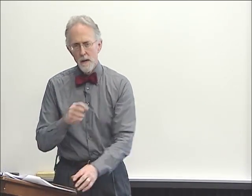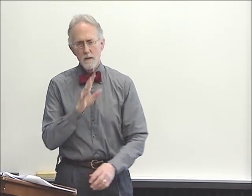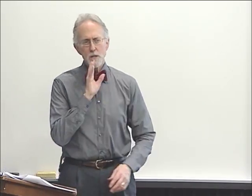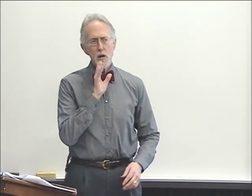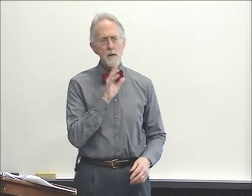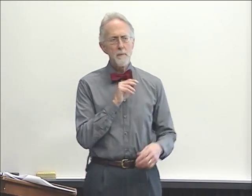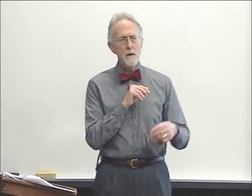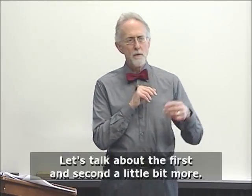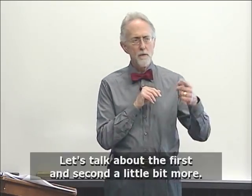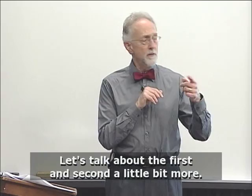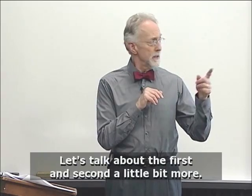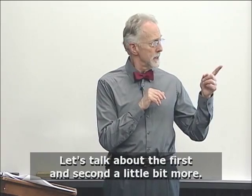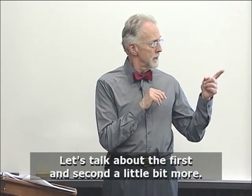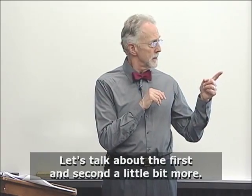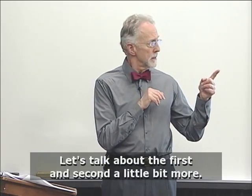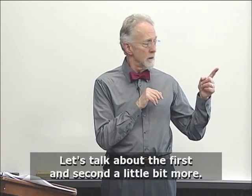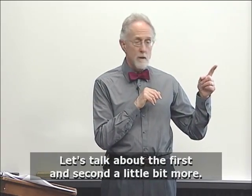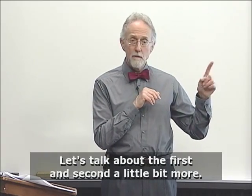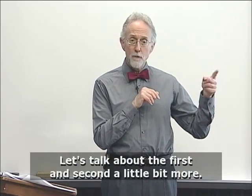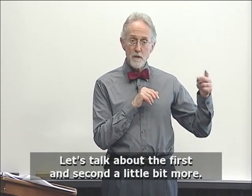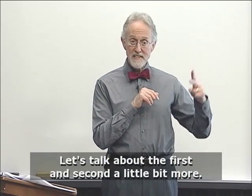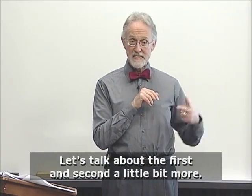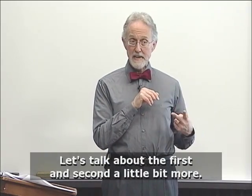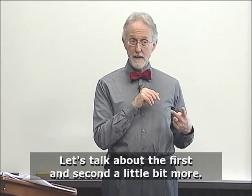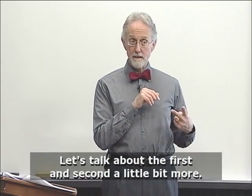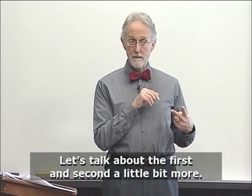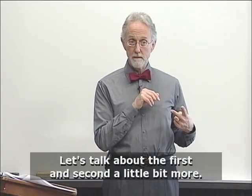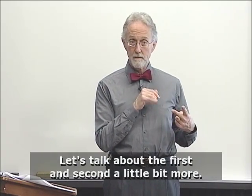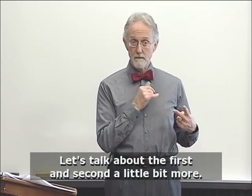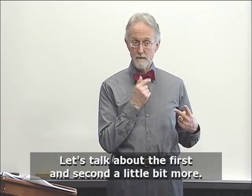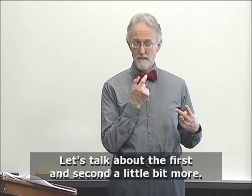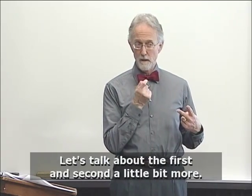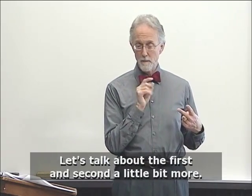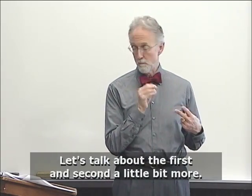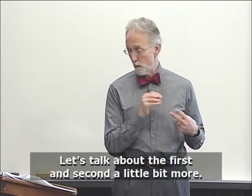Let's talk about the first and second a little bit more.